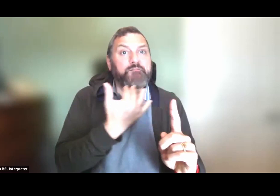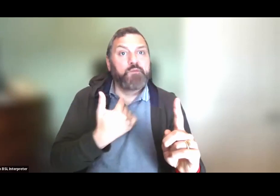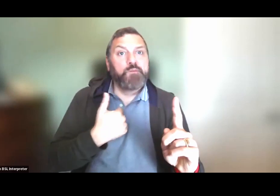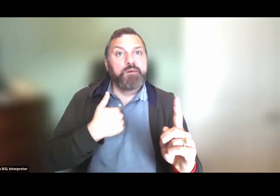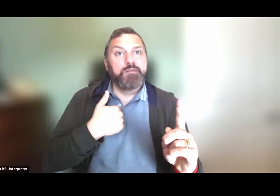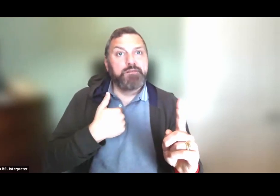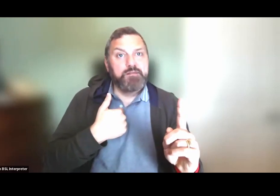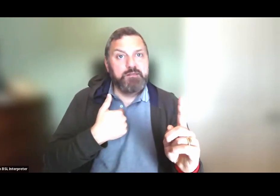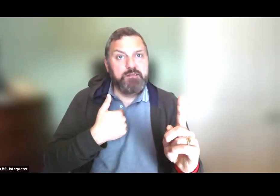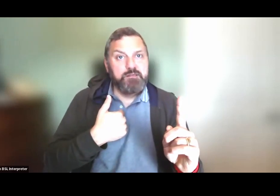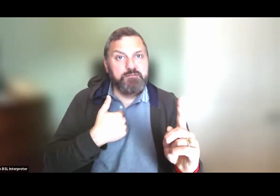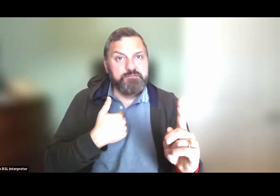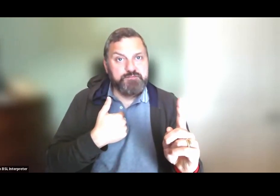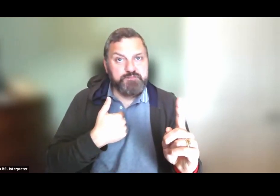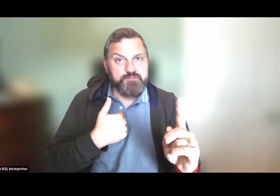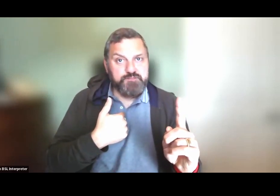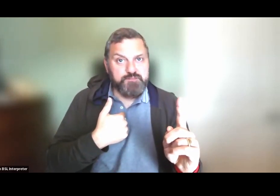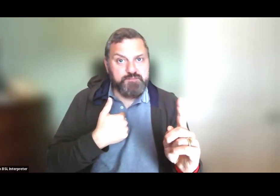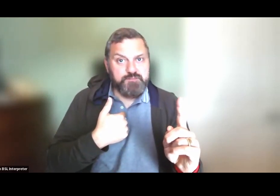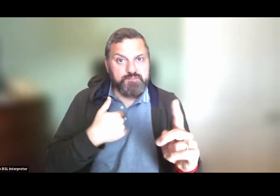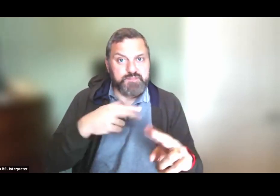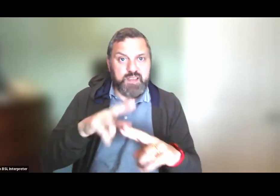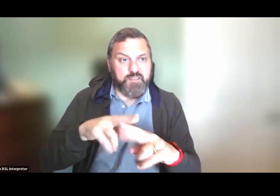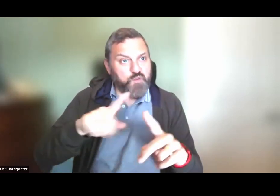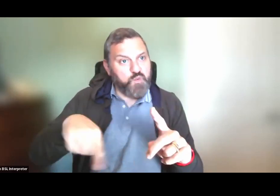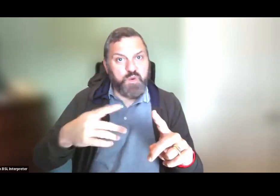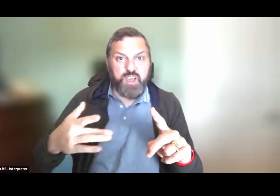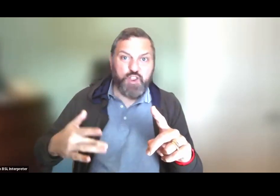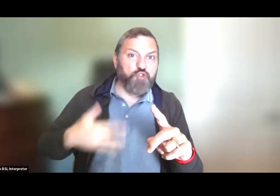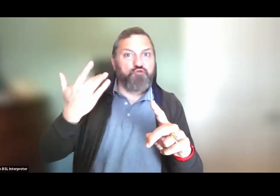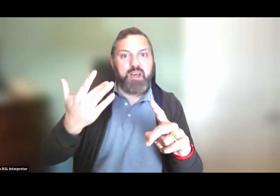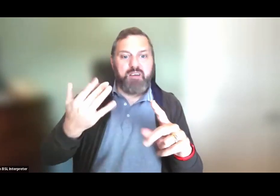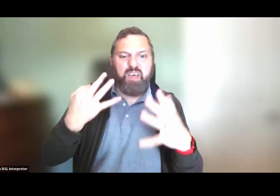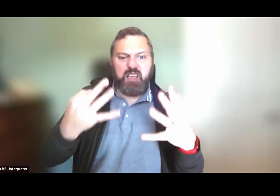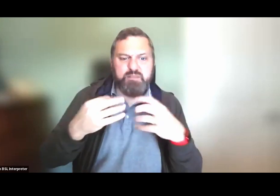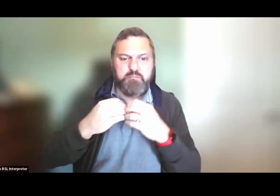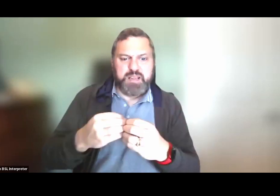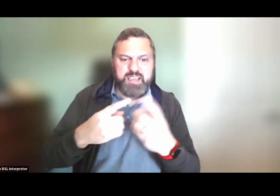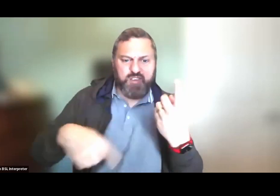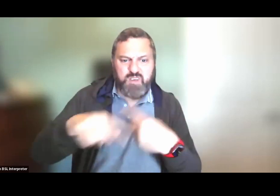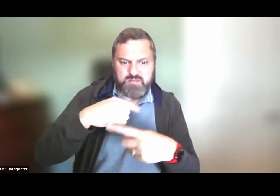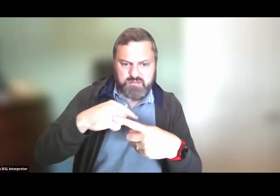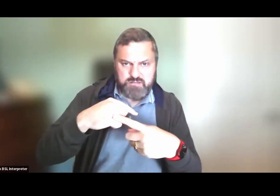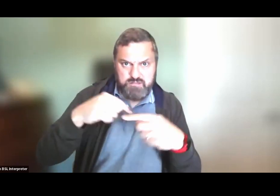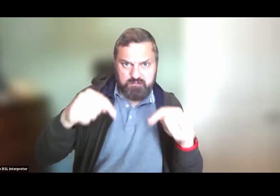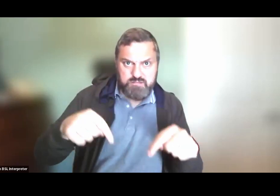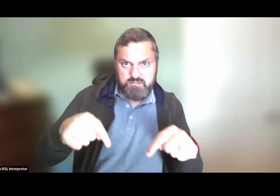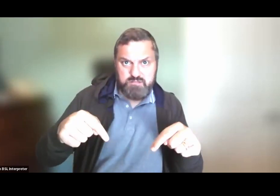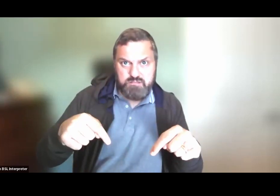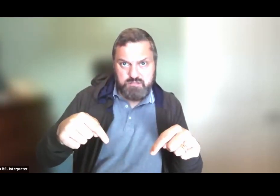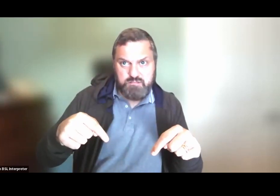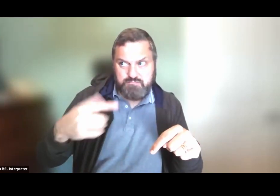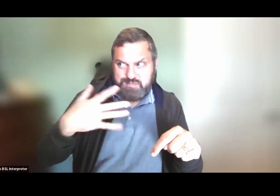portrait of humanity, of ourselves, if we're to thrive, 8 billion of us here together on this planet. And so